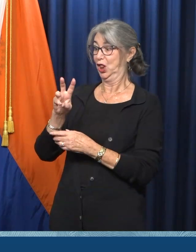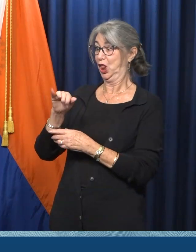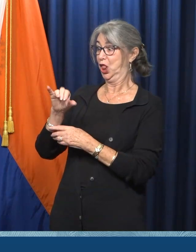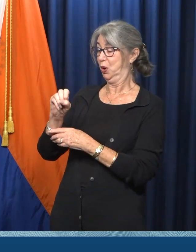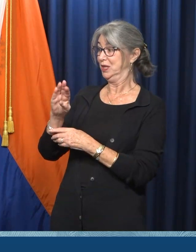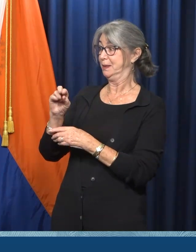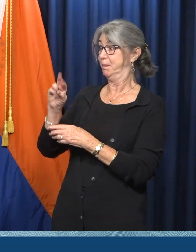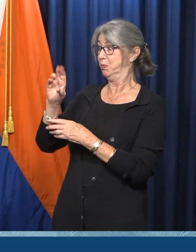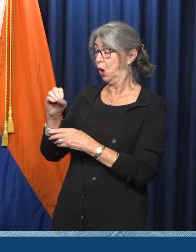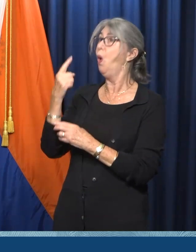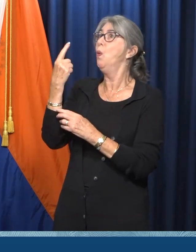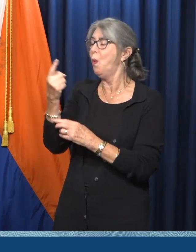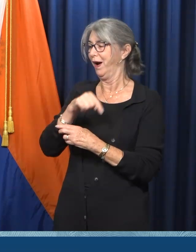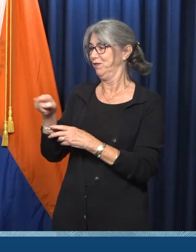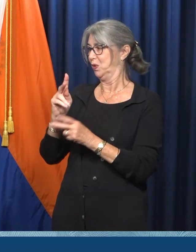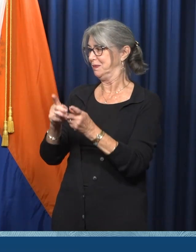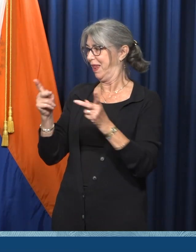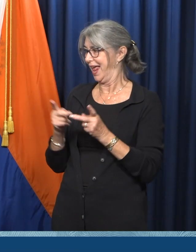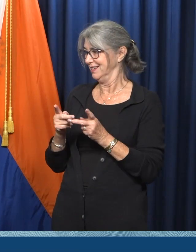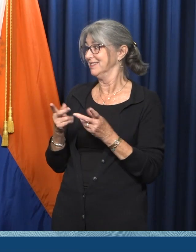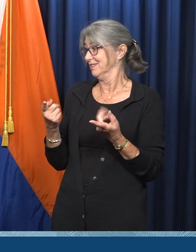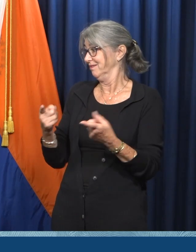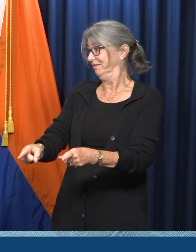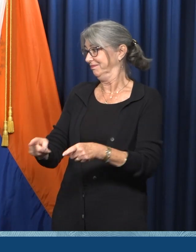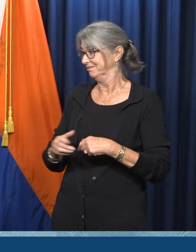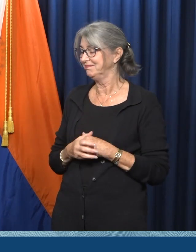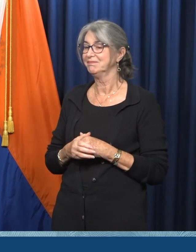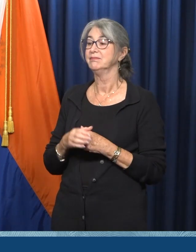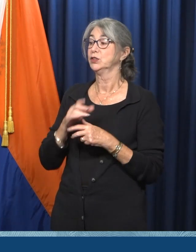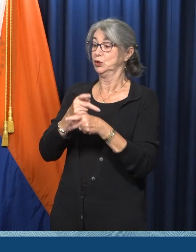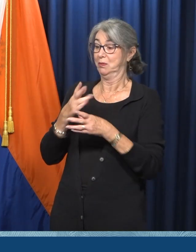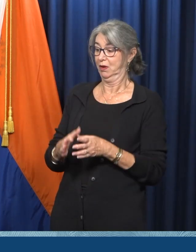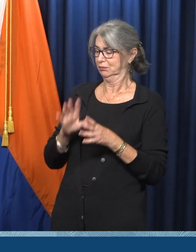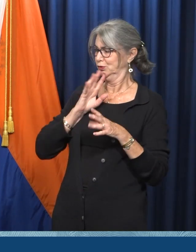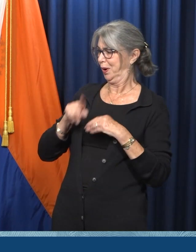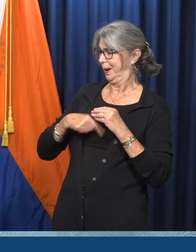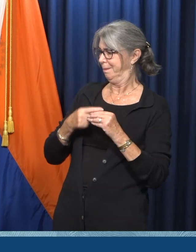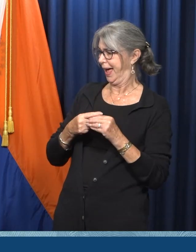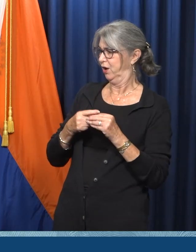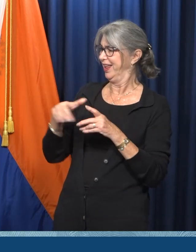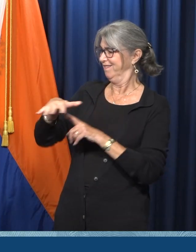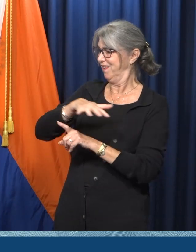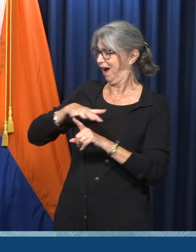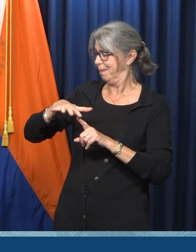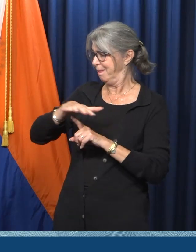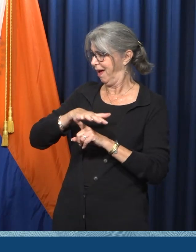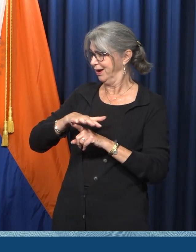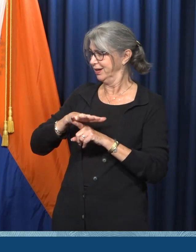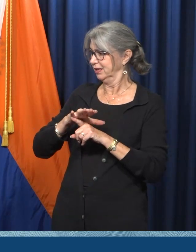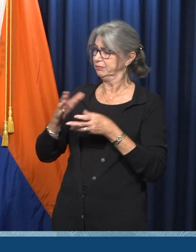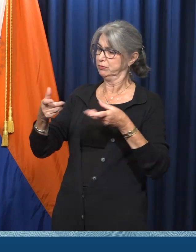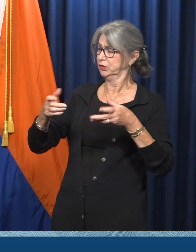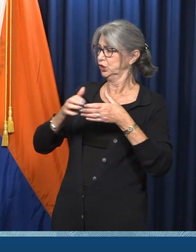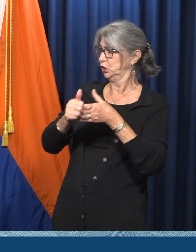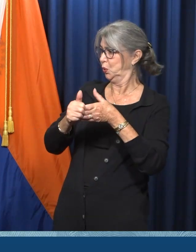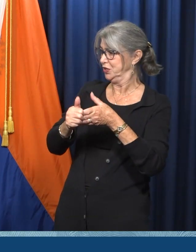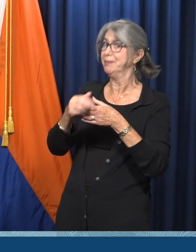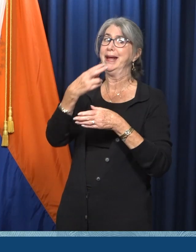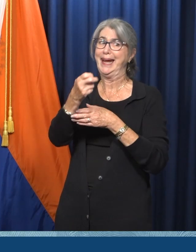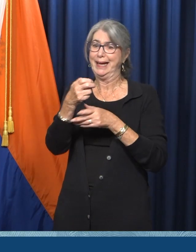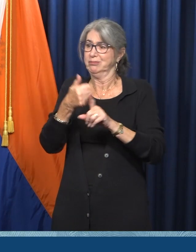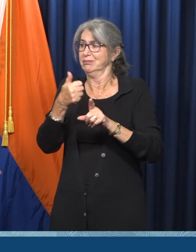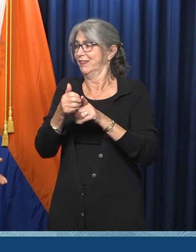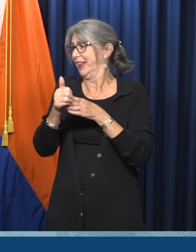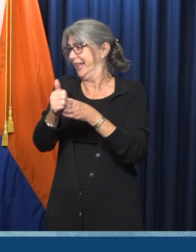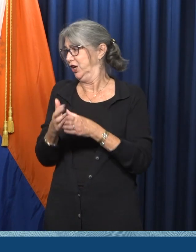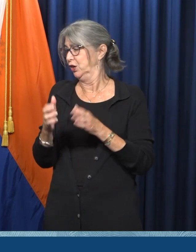is one of those places to do that. When the supervisor talked about environmental stewardship, he is a leader and